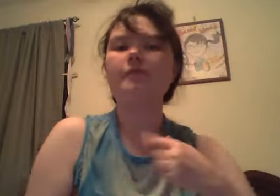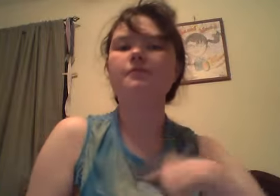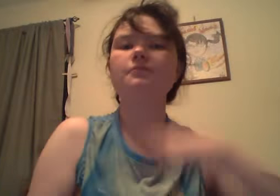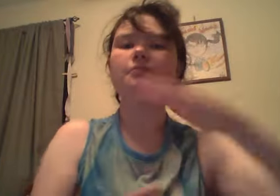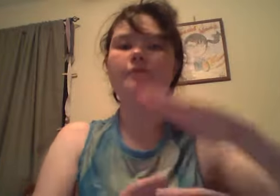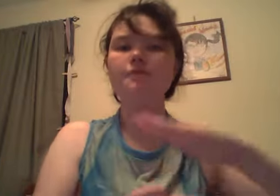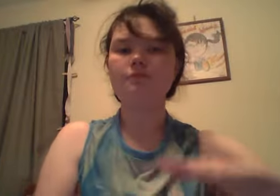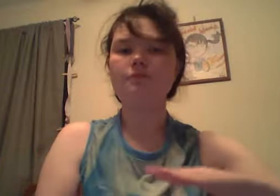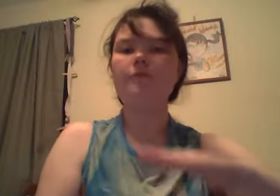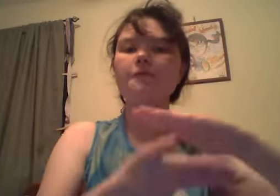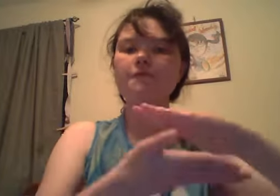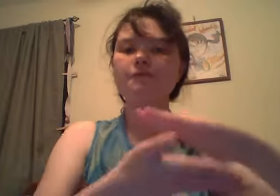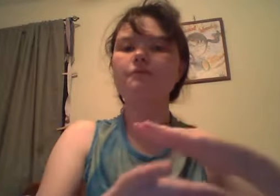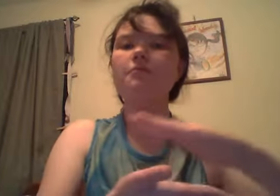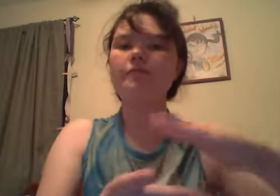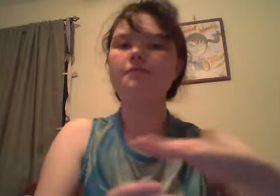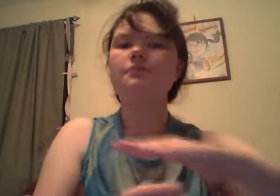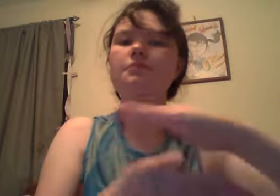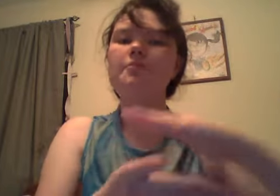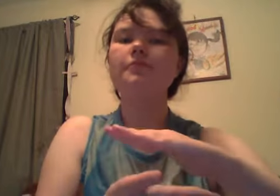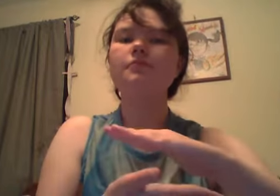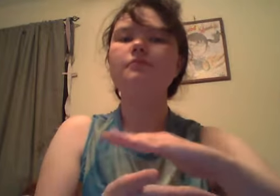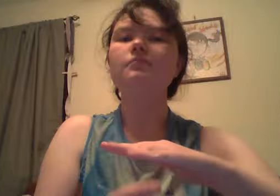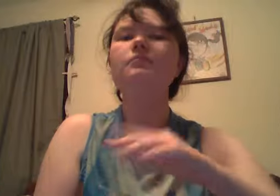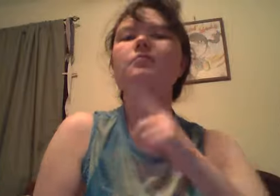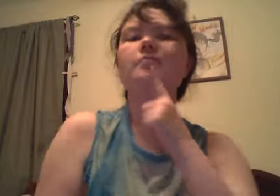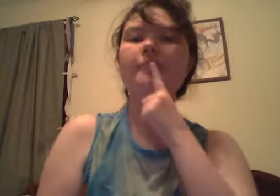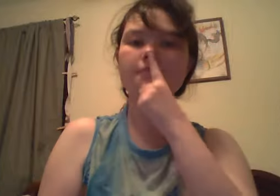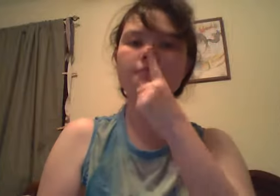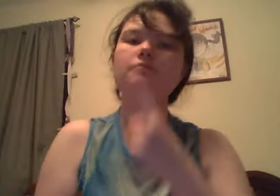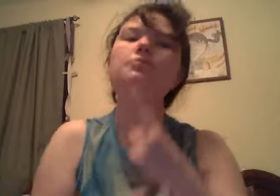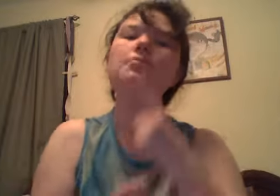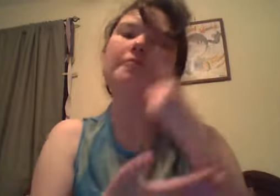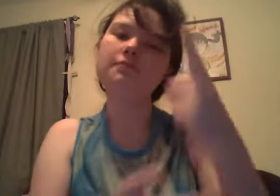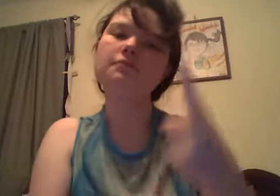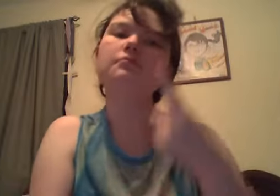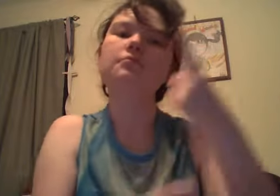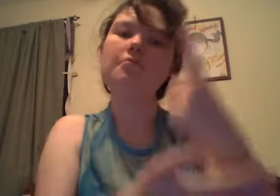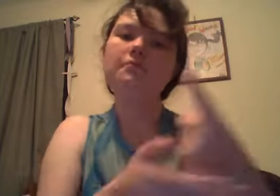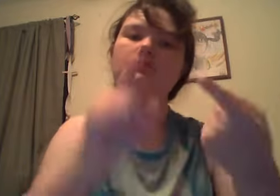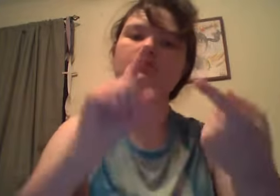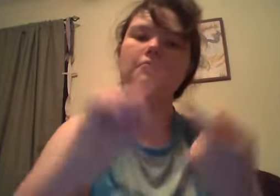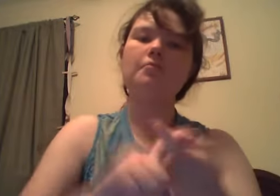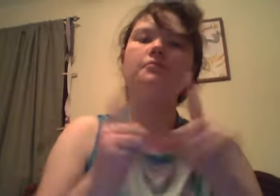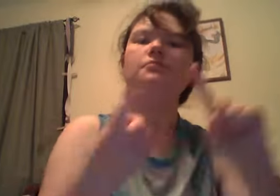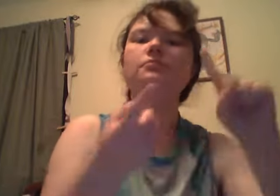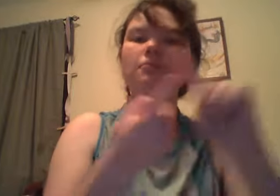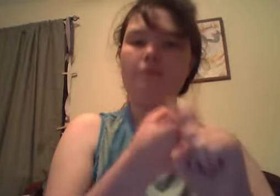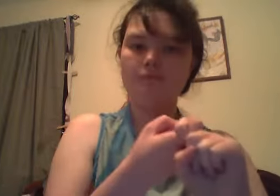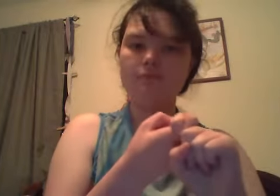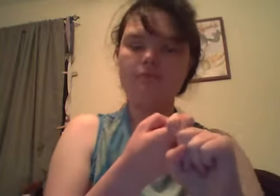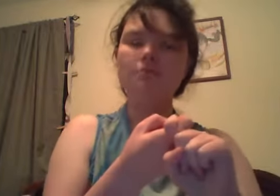my feet on the ground You're a true friend